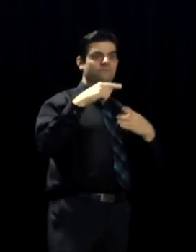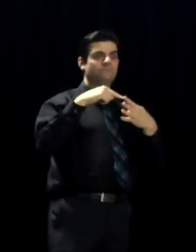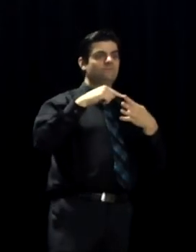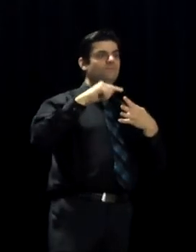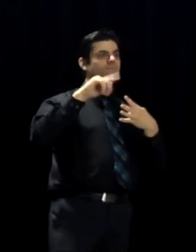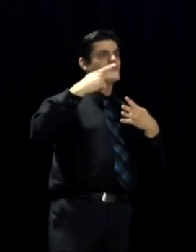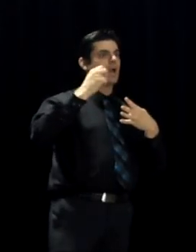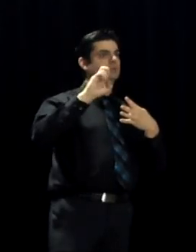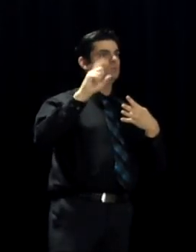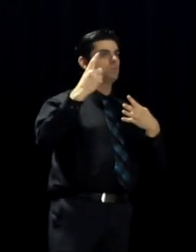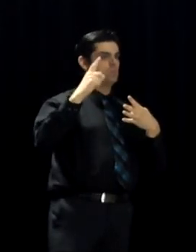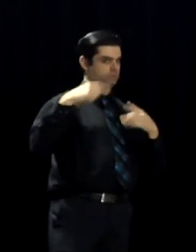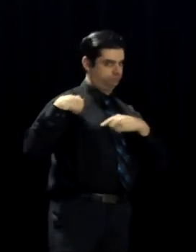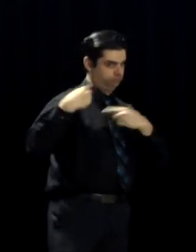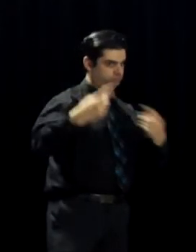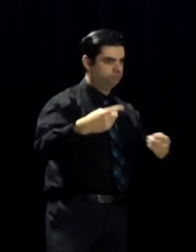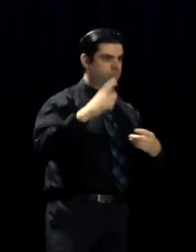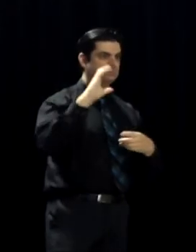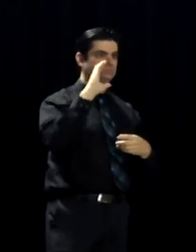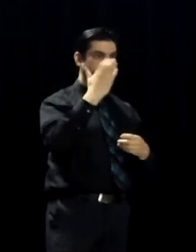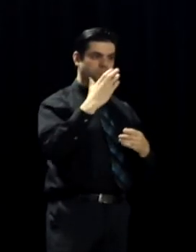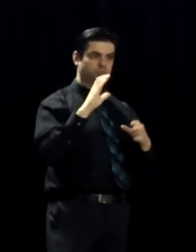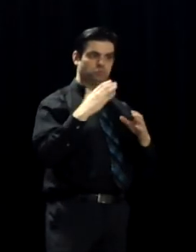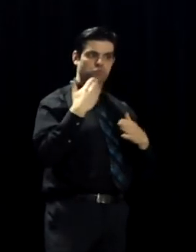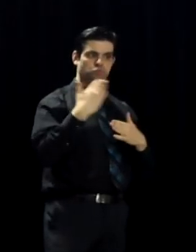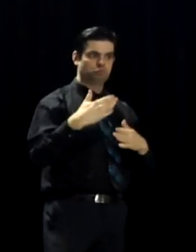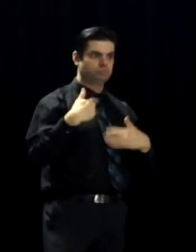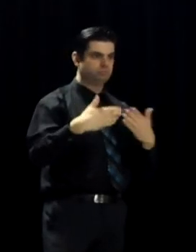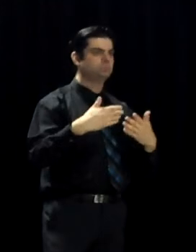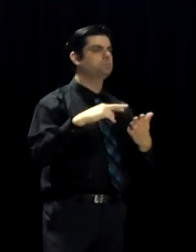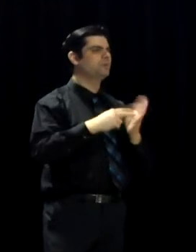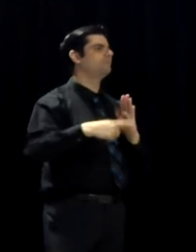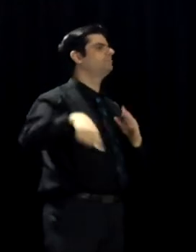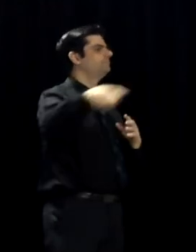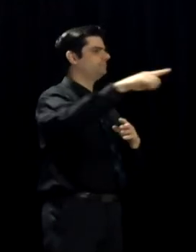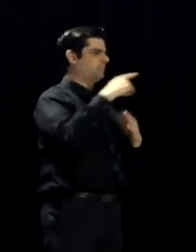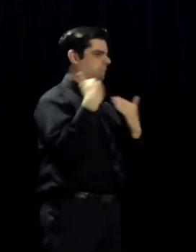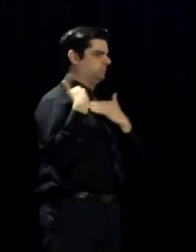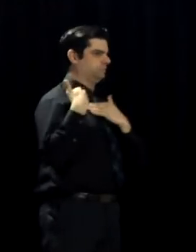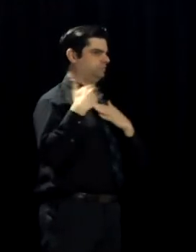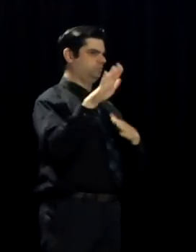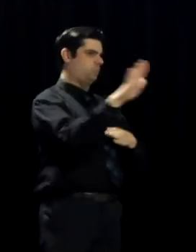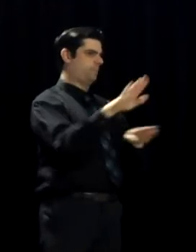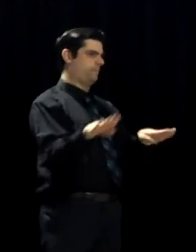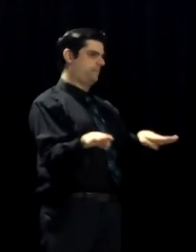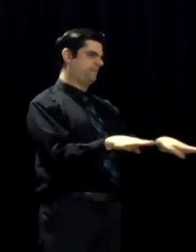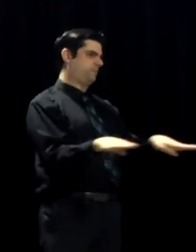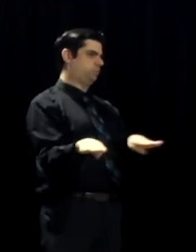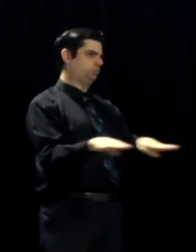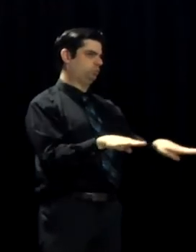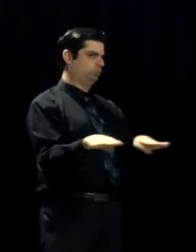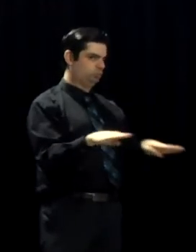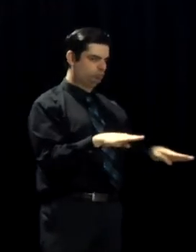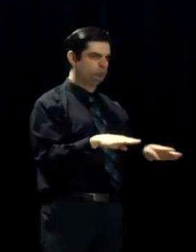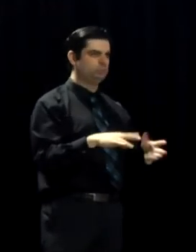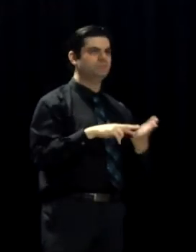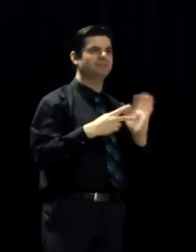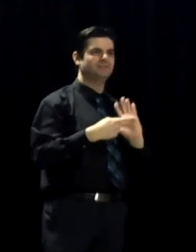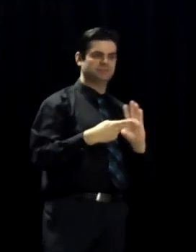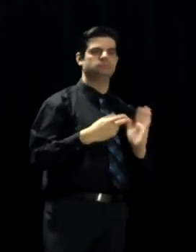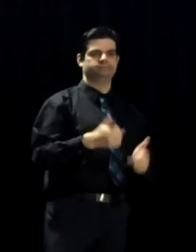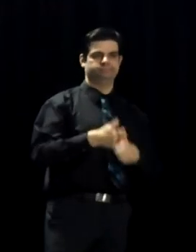lead so Onondaga County can continue to help have strong numbers, not just for ourselves, but for our region.